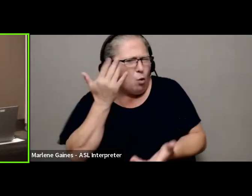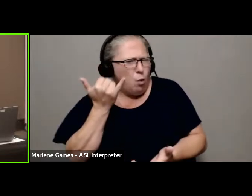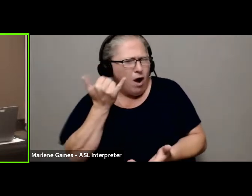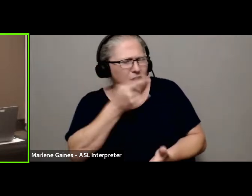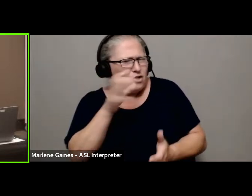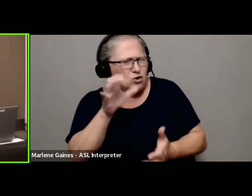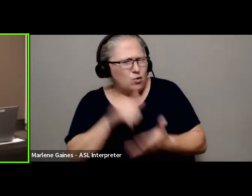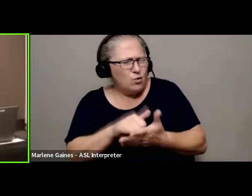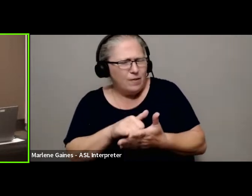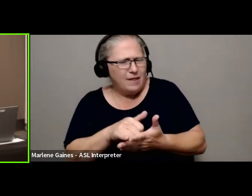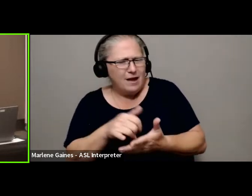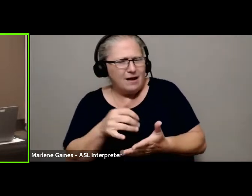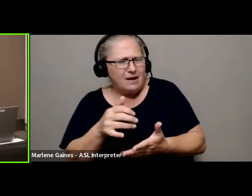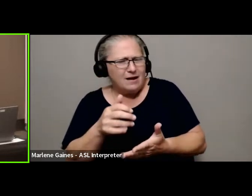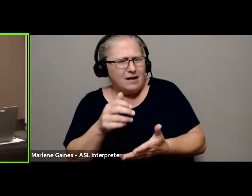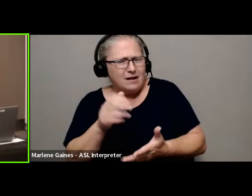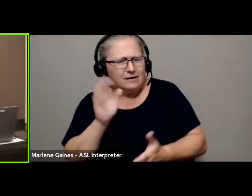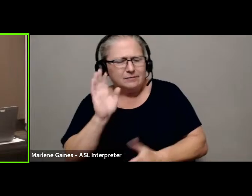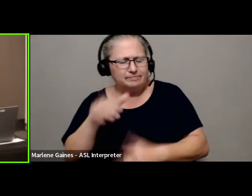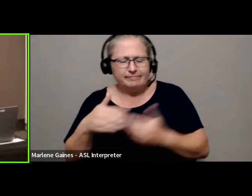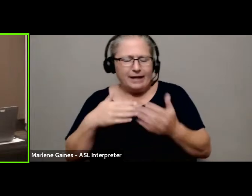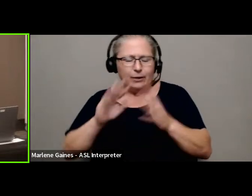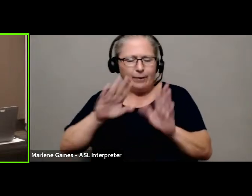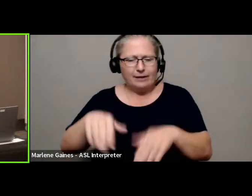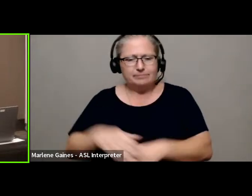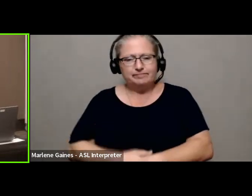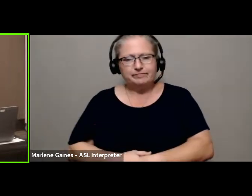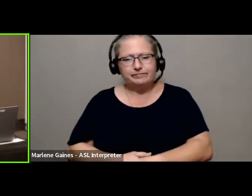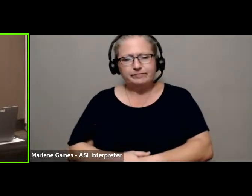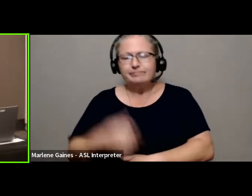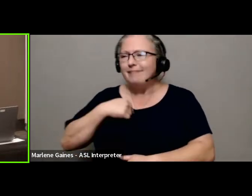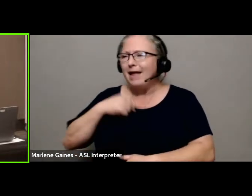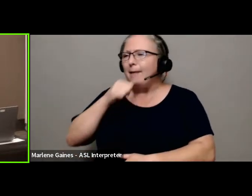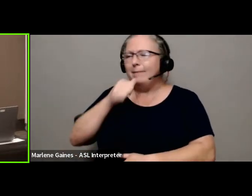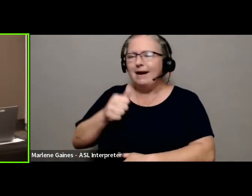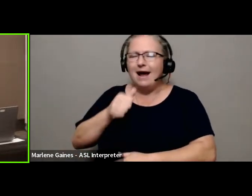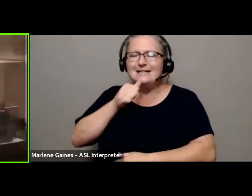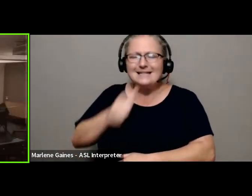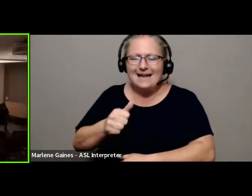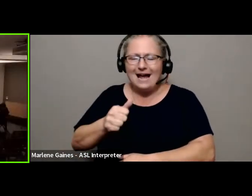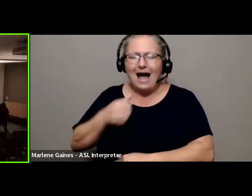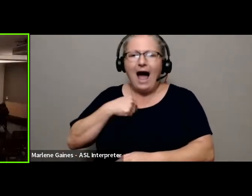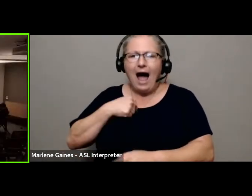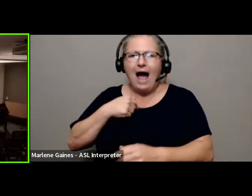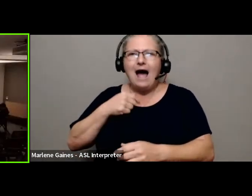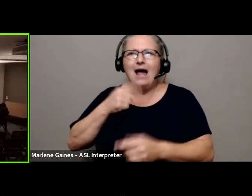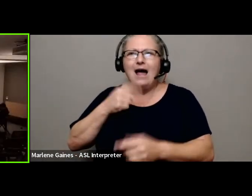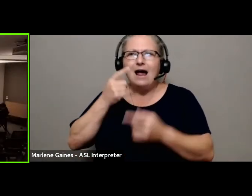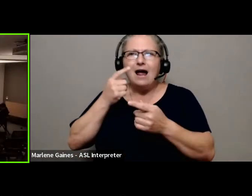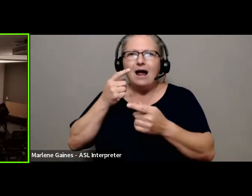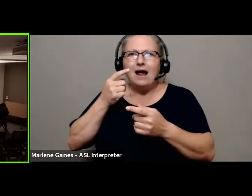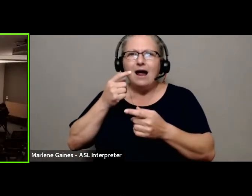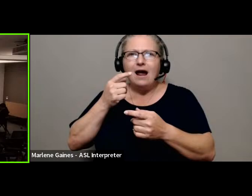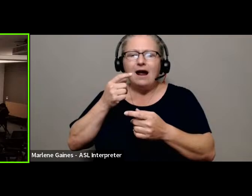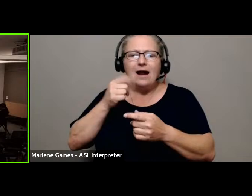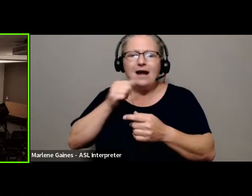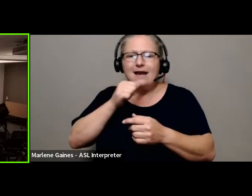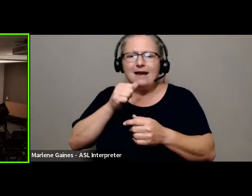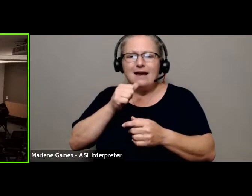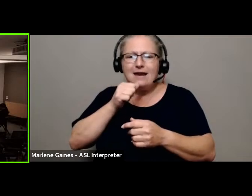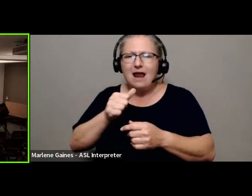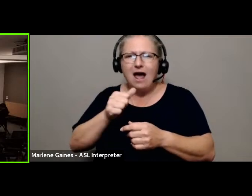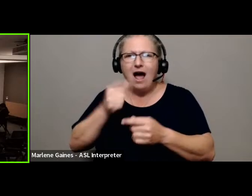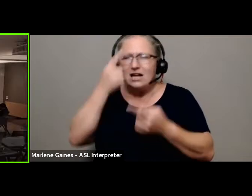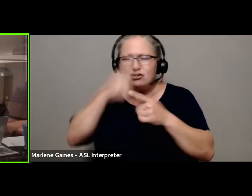are you doing that? This is, anyway. I'm not denying your experience or anybody